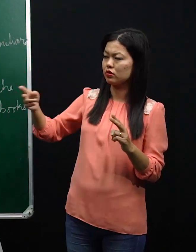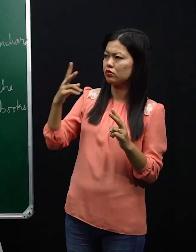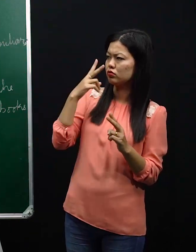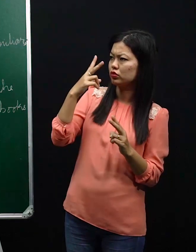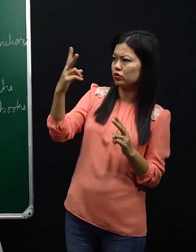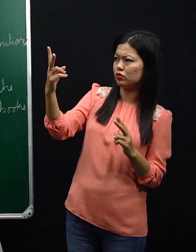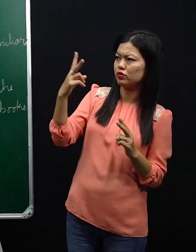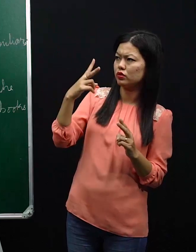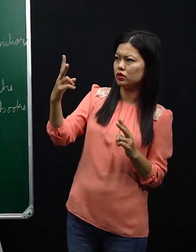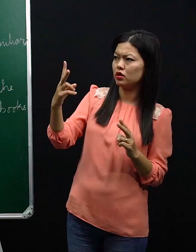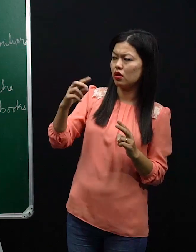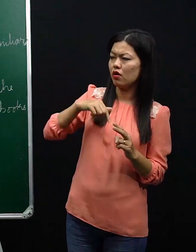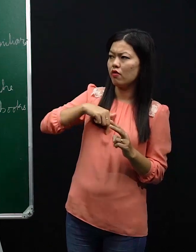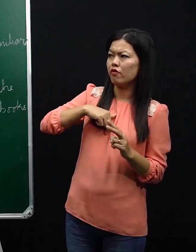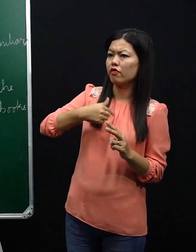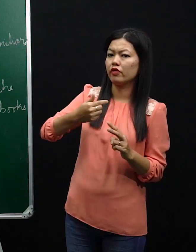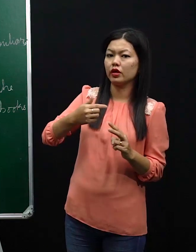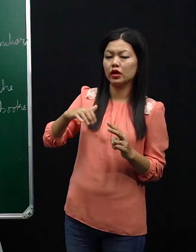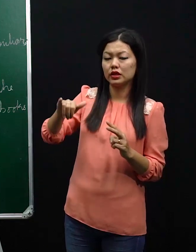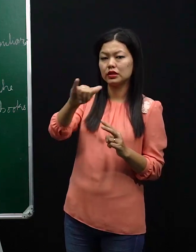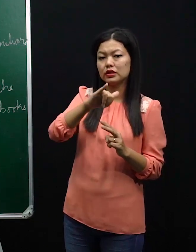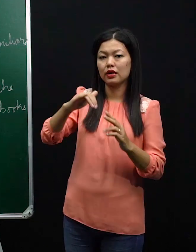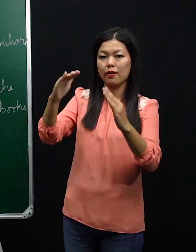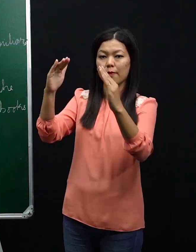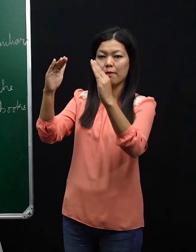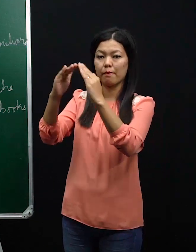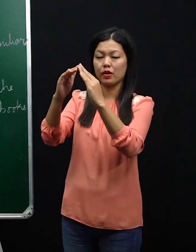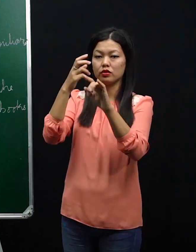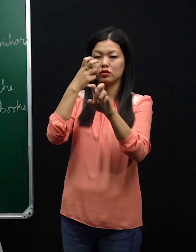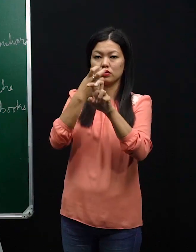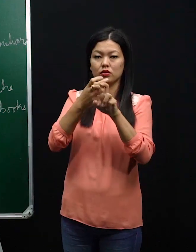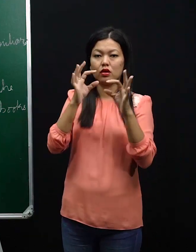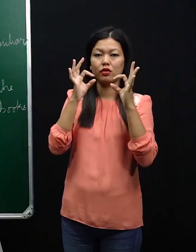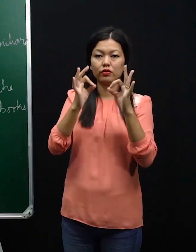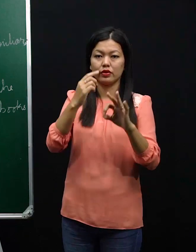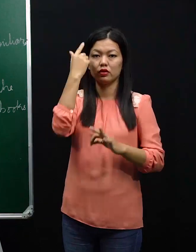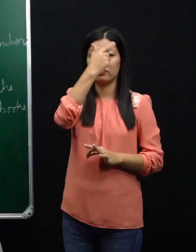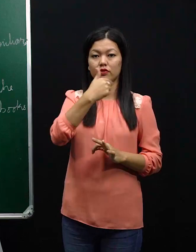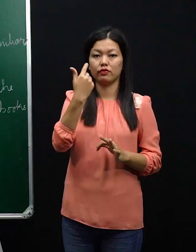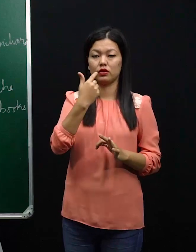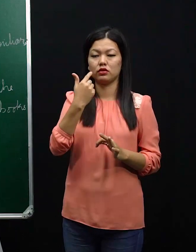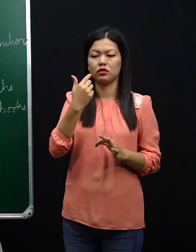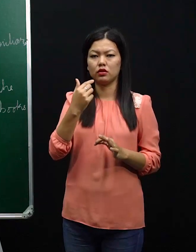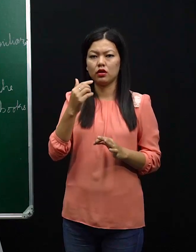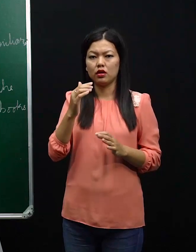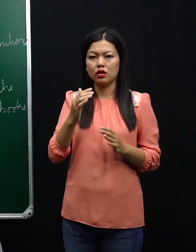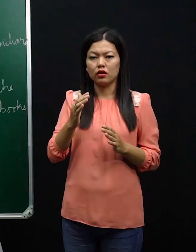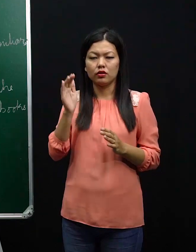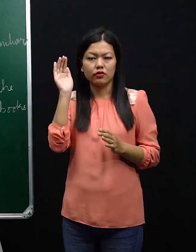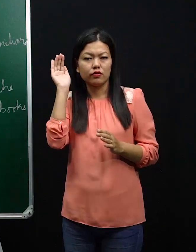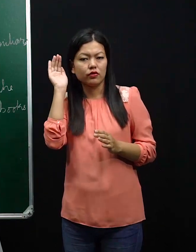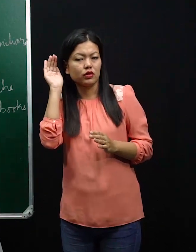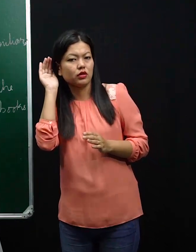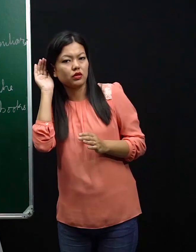and their ideas. And Ernest found that this man was filled with wisdom. And every time, not only Ernest,